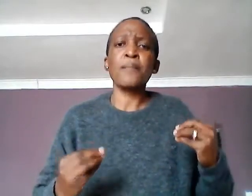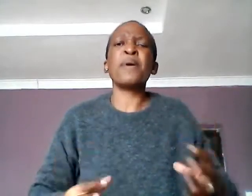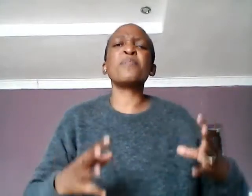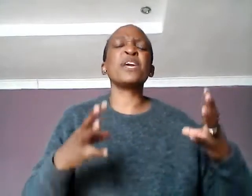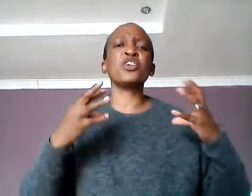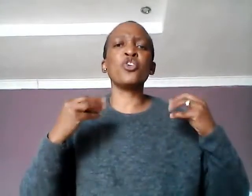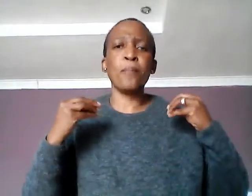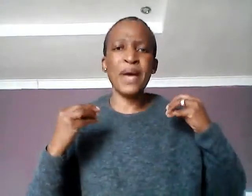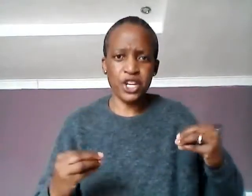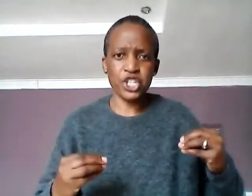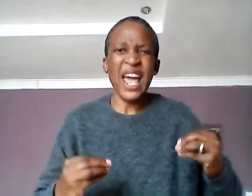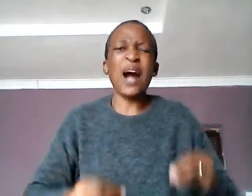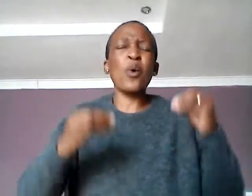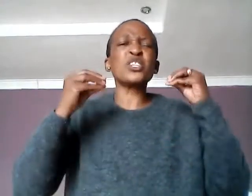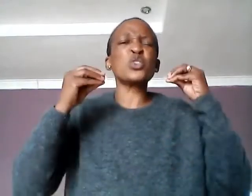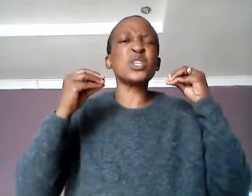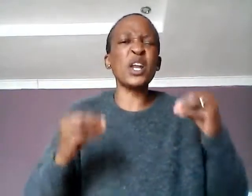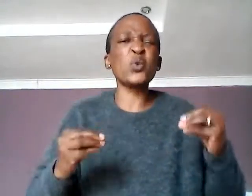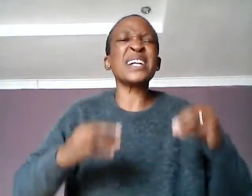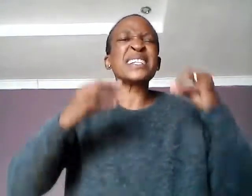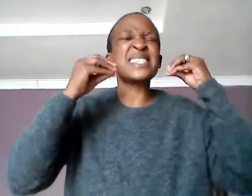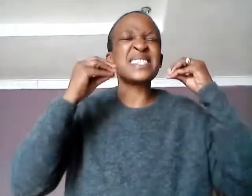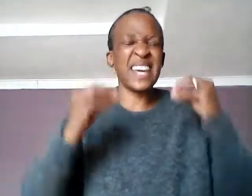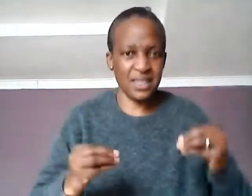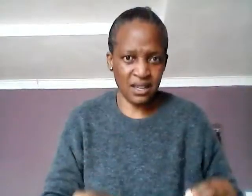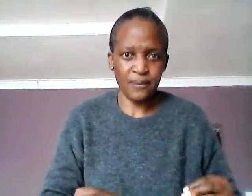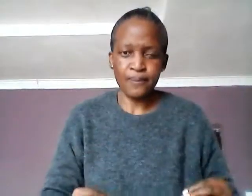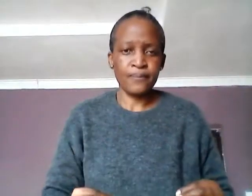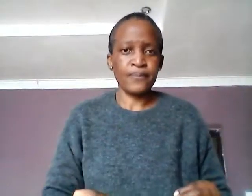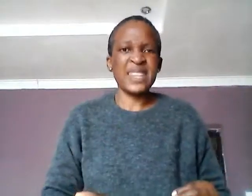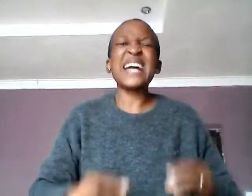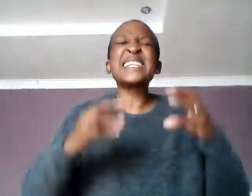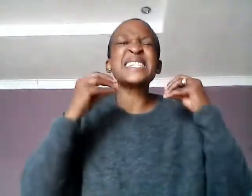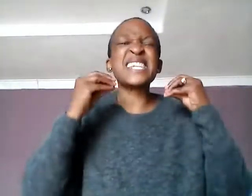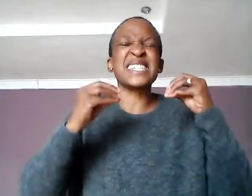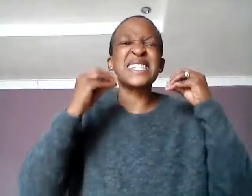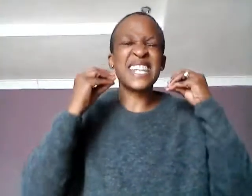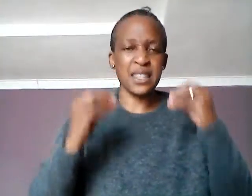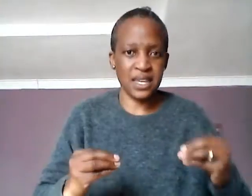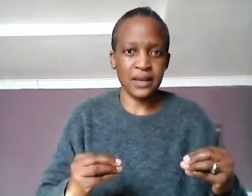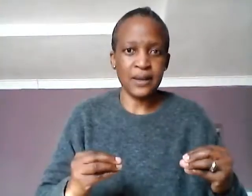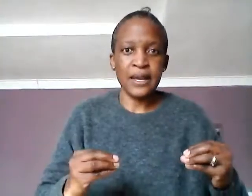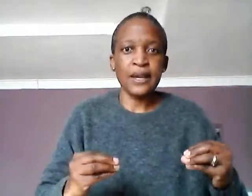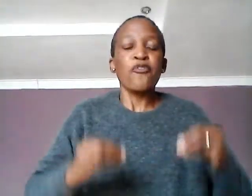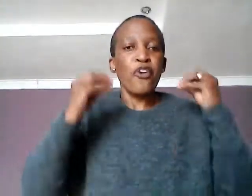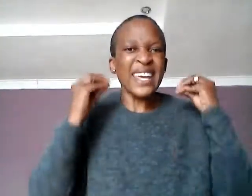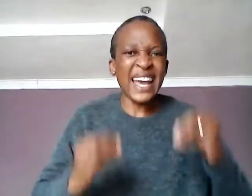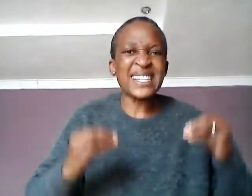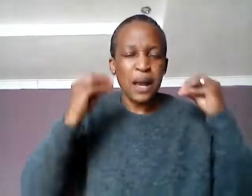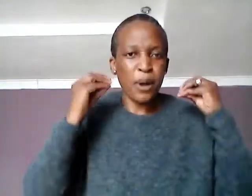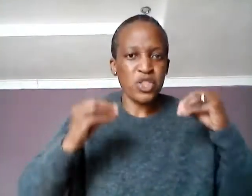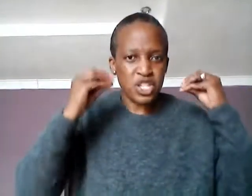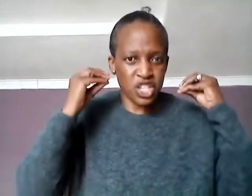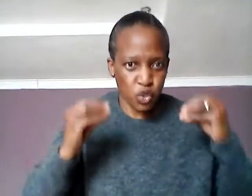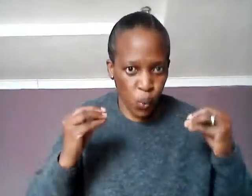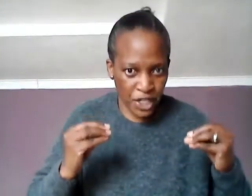maybe in your marriage, I want to tell you that is nothing. That is just nothing. Forget about the situation.